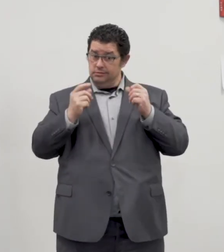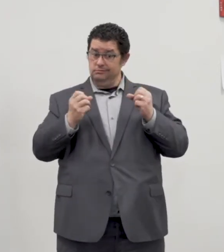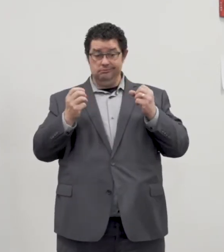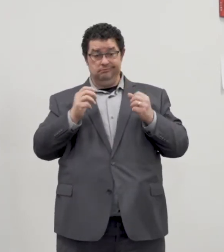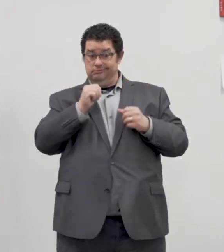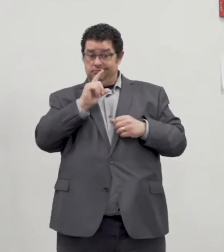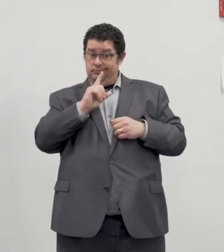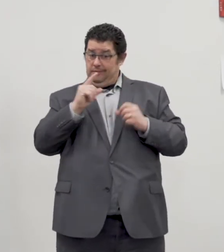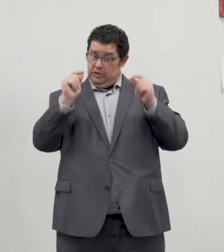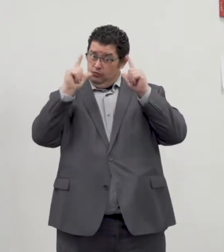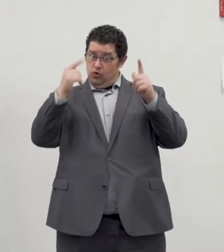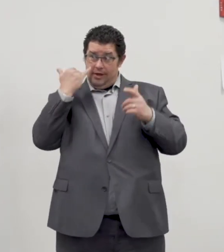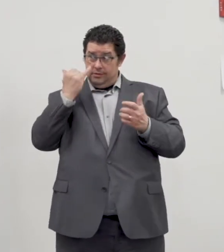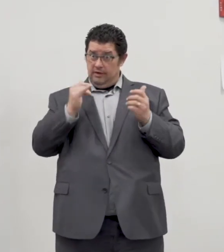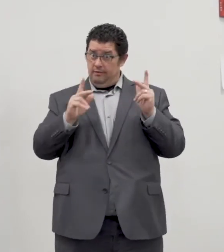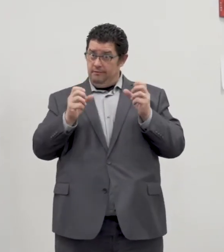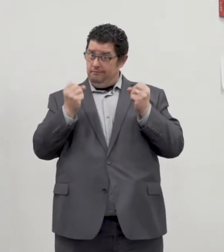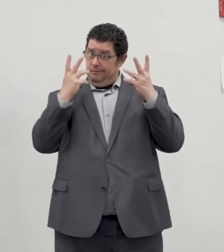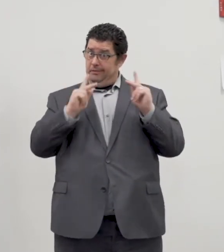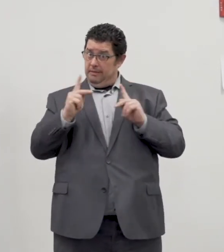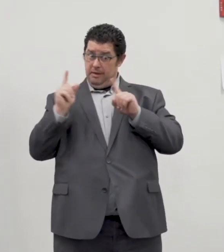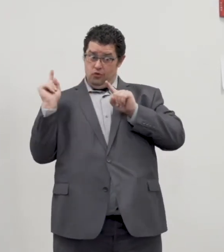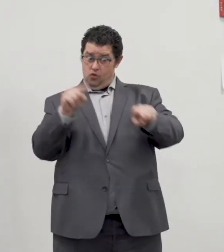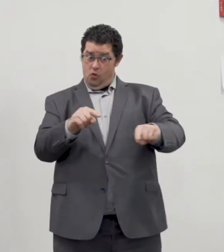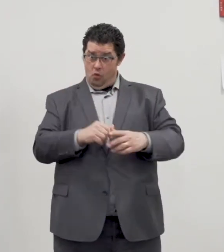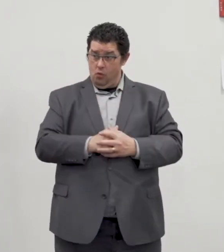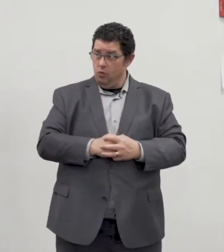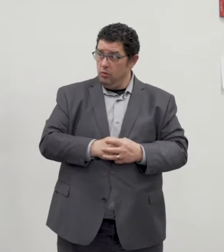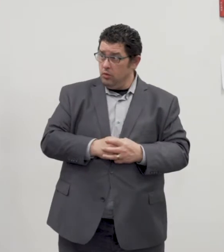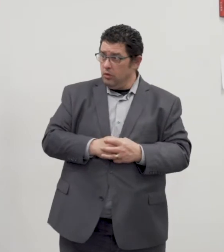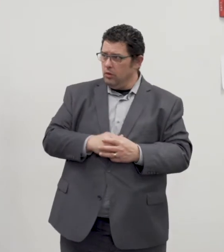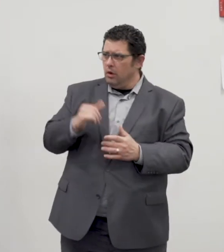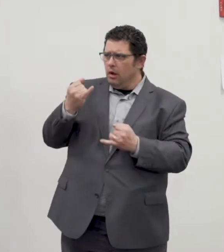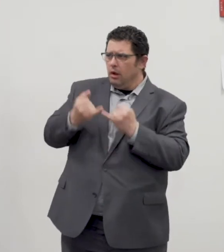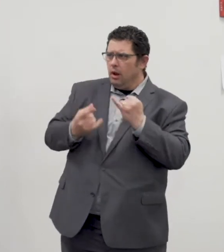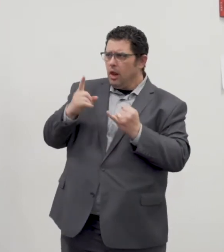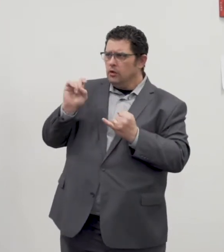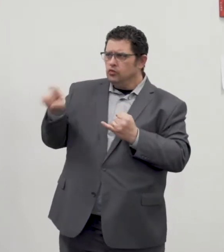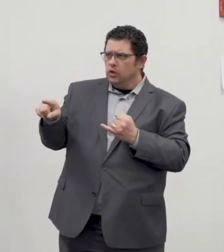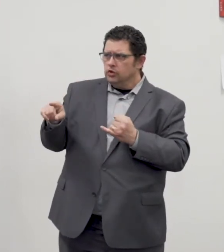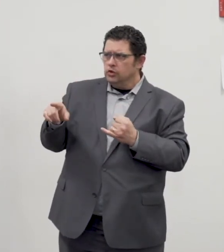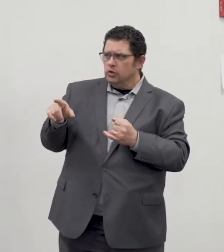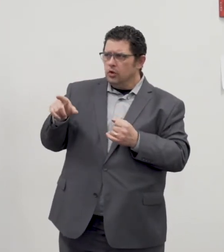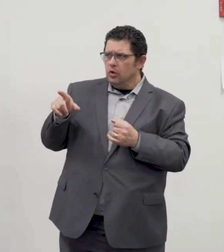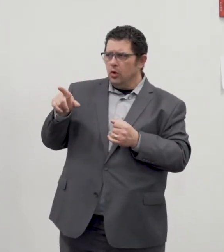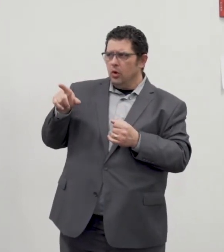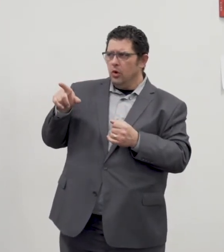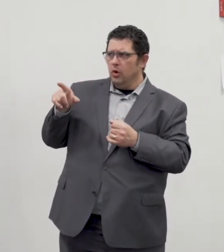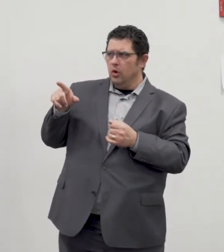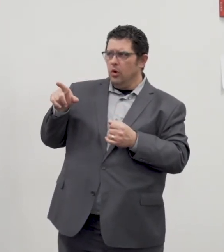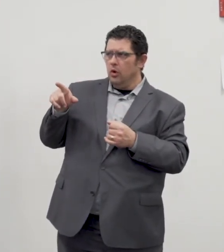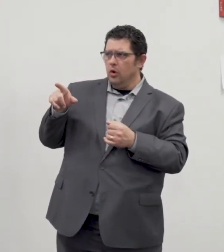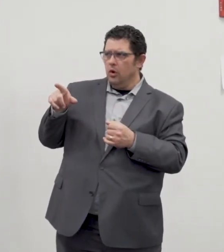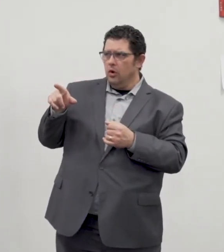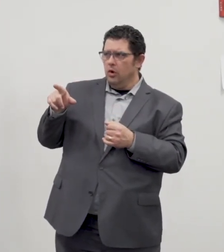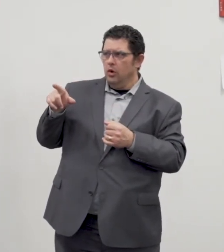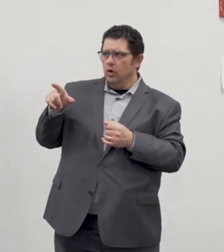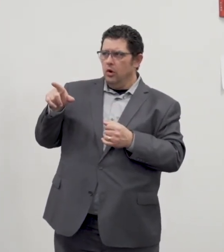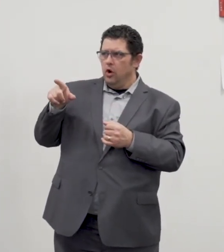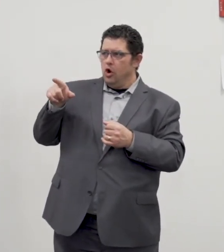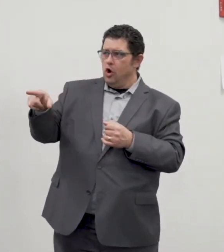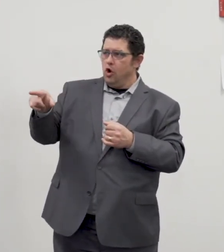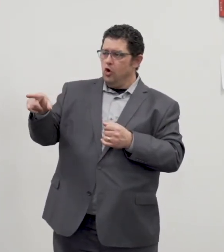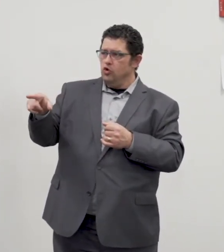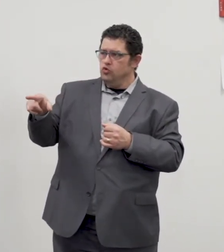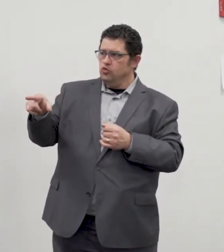To go back to my last question, are you accepting that at least at some